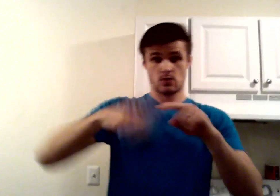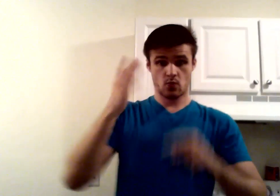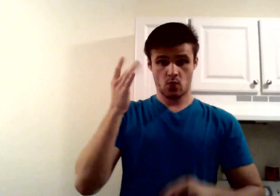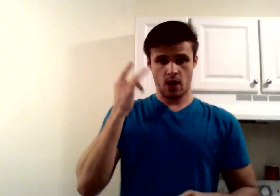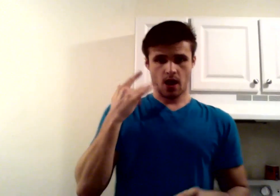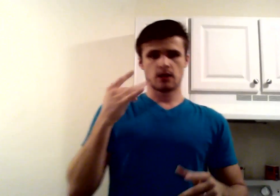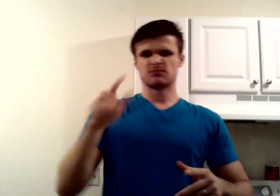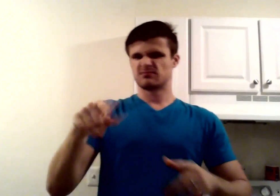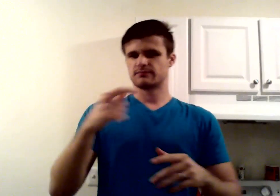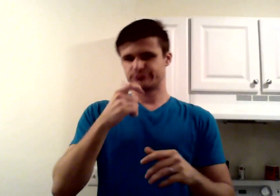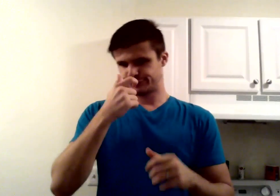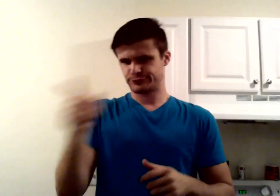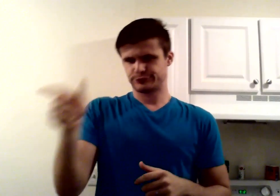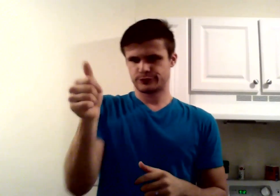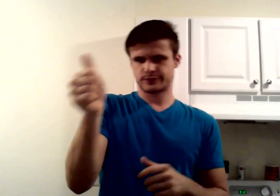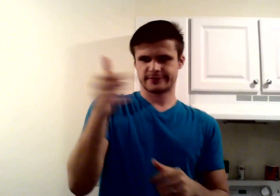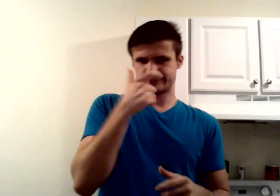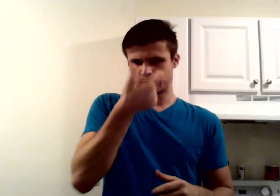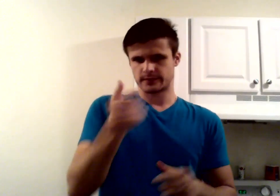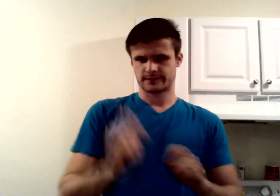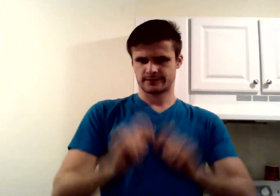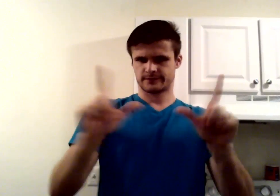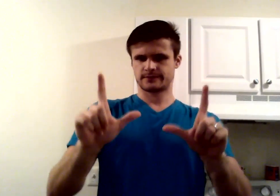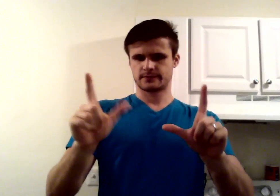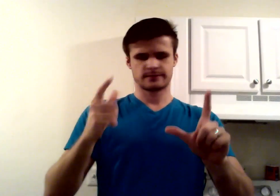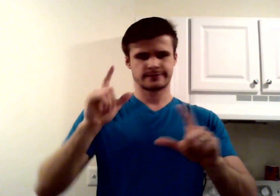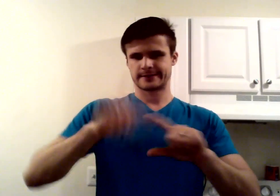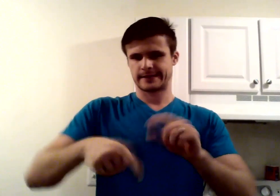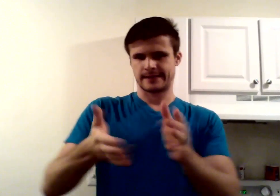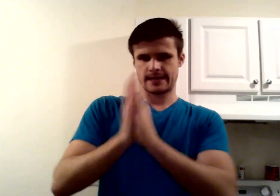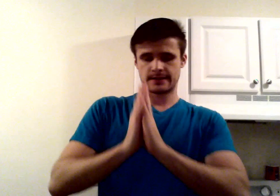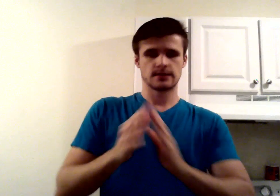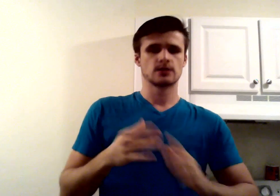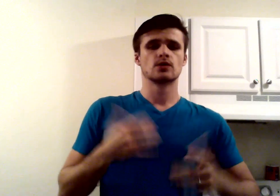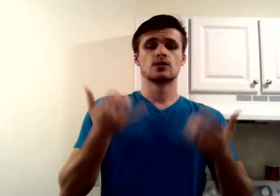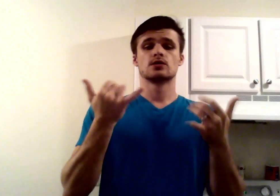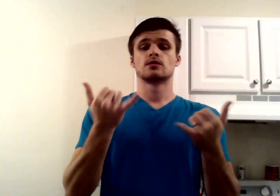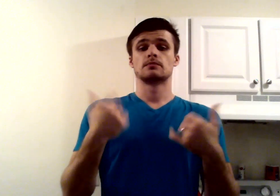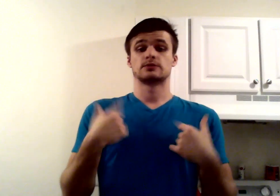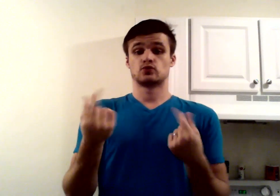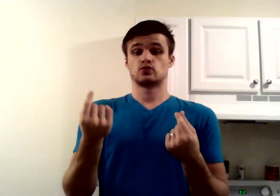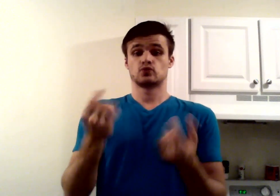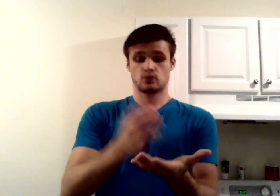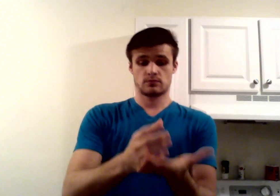All right there are 9 balls, and then we are gonna randomize it and pick 4-digit numbers like this.